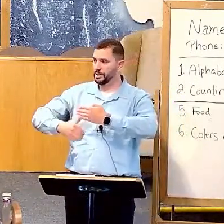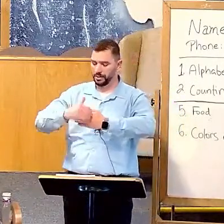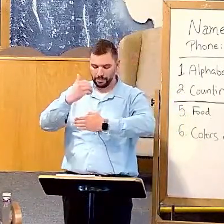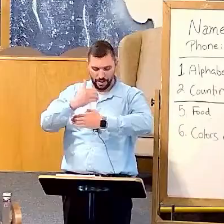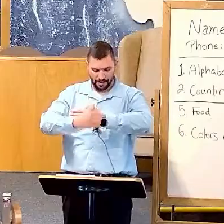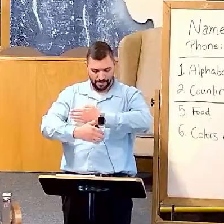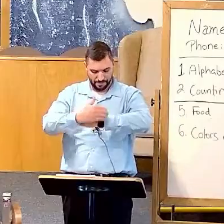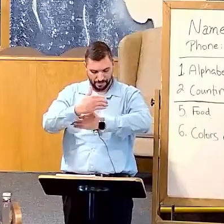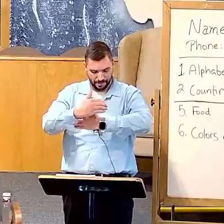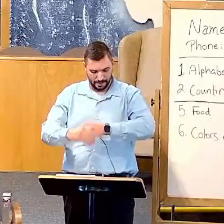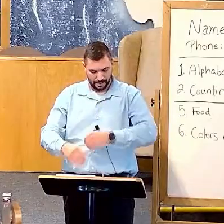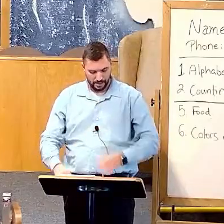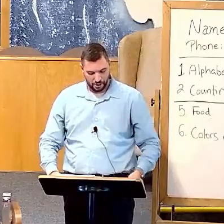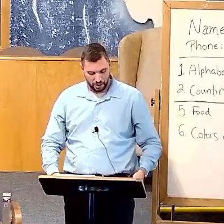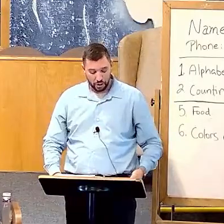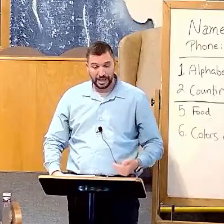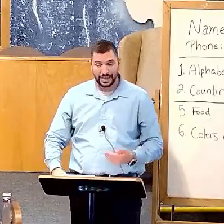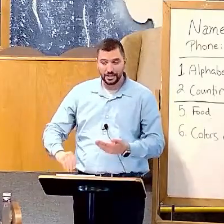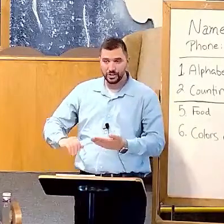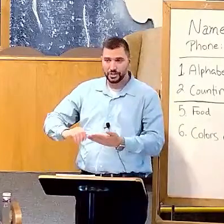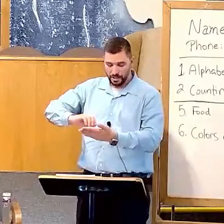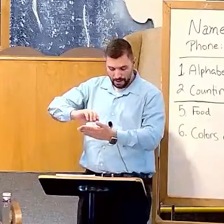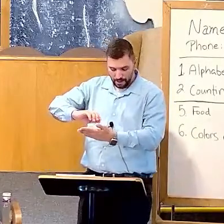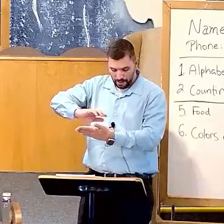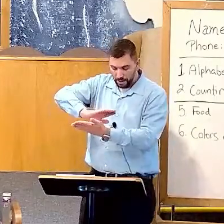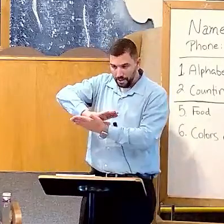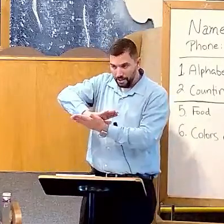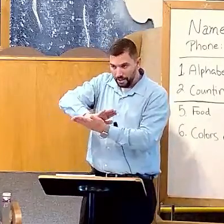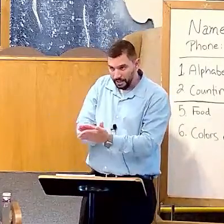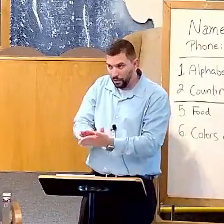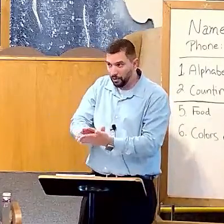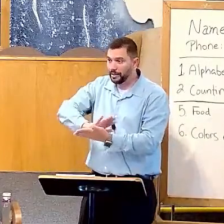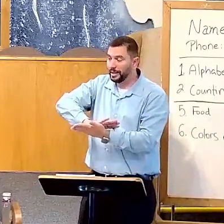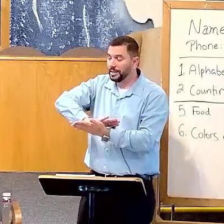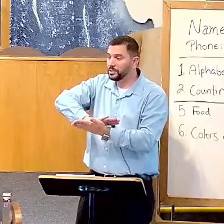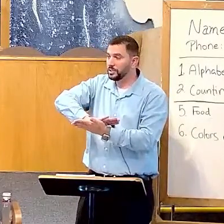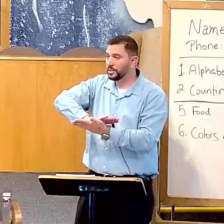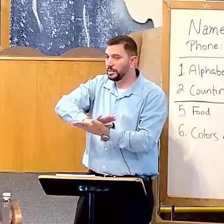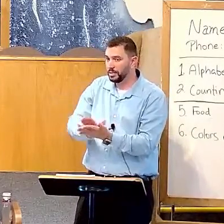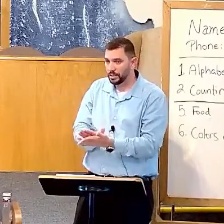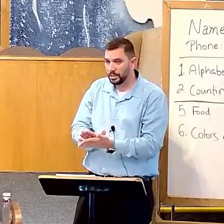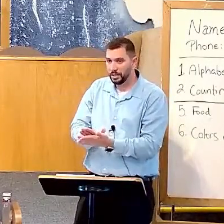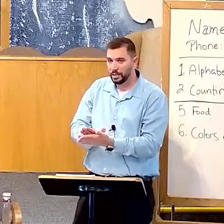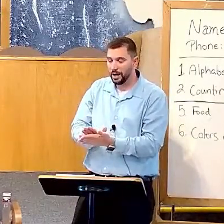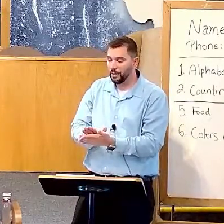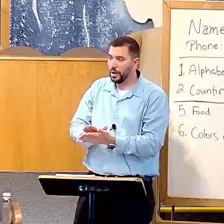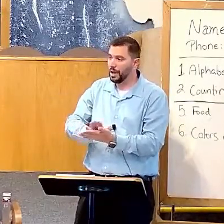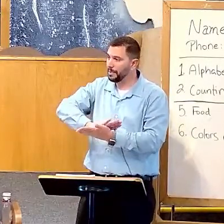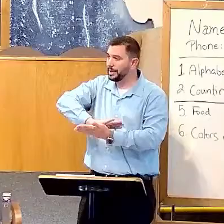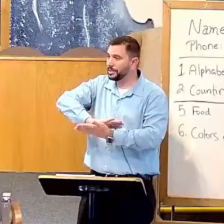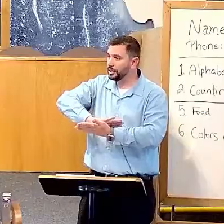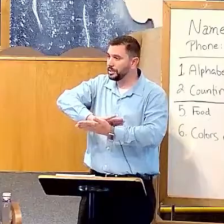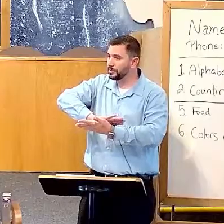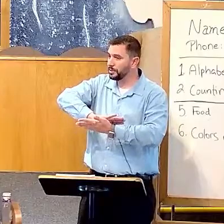bread. Cheese, in the olden days, I don't know how they made cheese, but you press